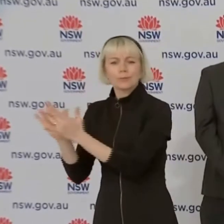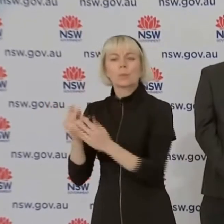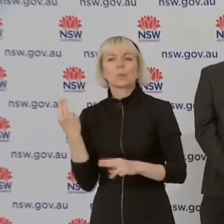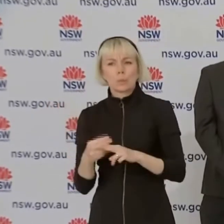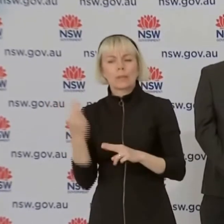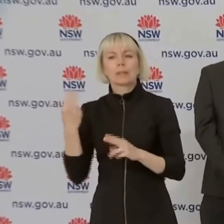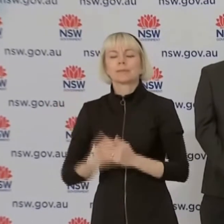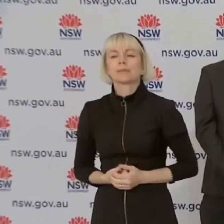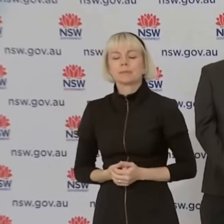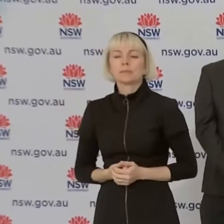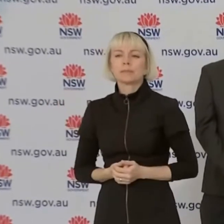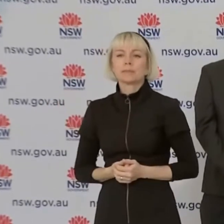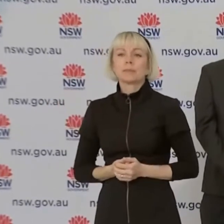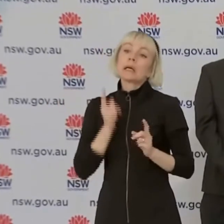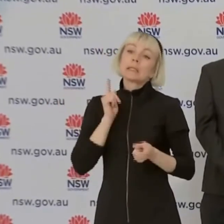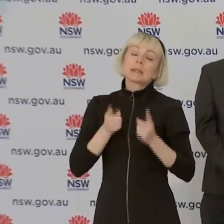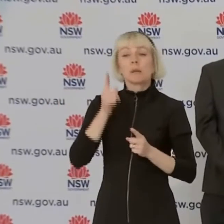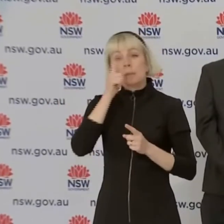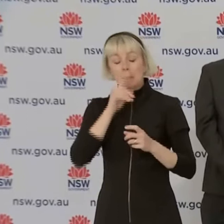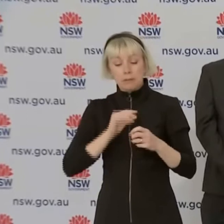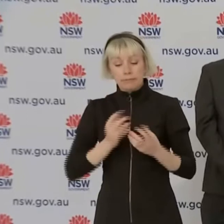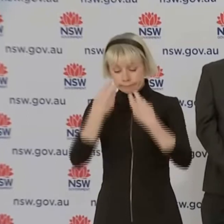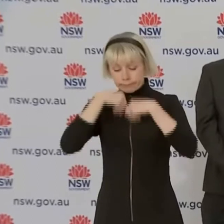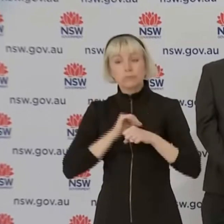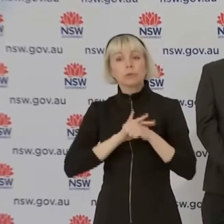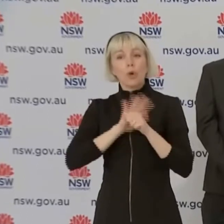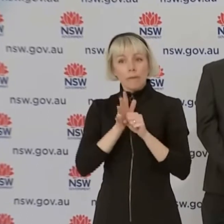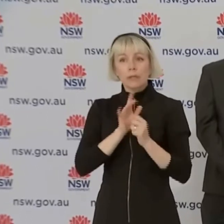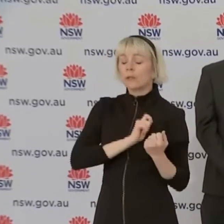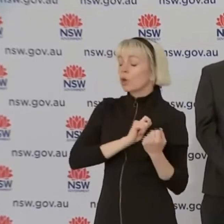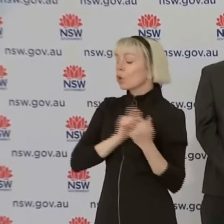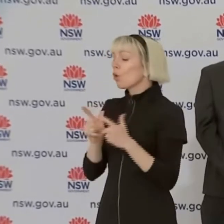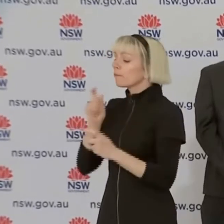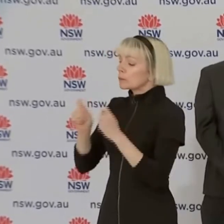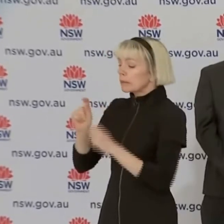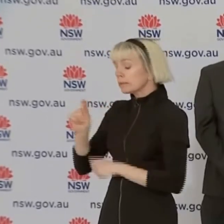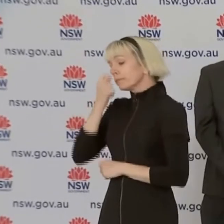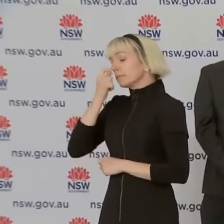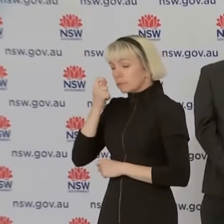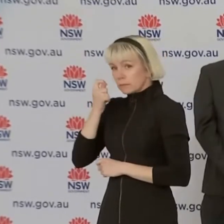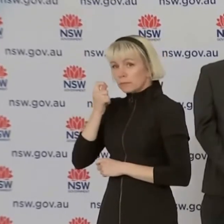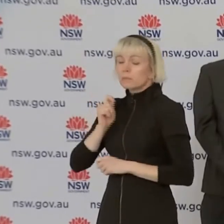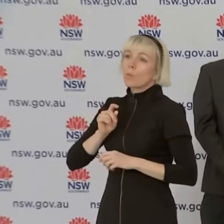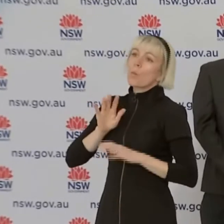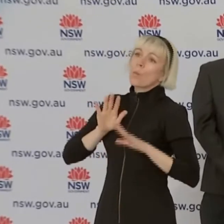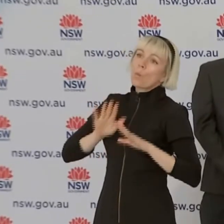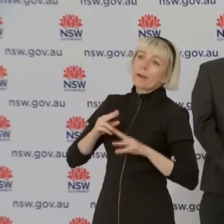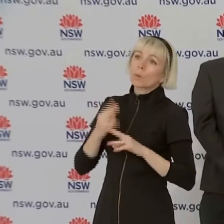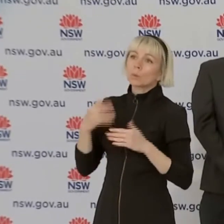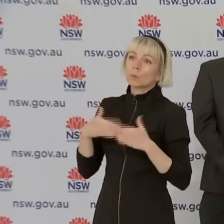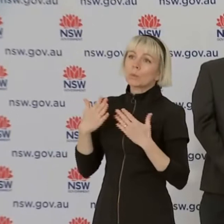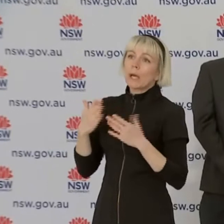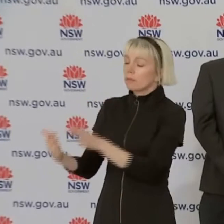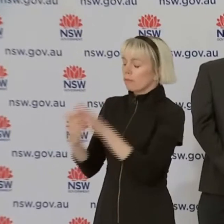there's also been some turnaround time issues with laboratory testing, you can imagine that we'll go back 2 days after they got their symptoms.